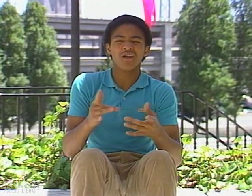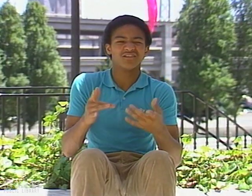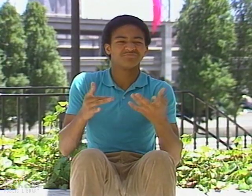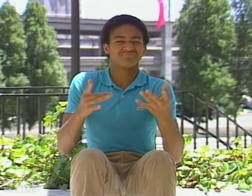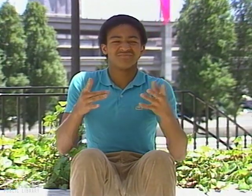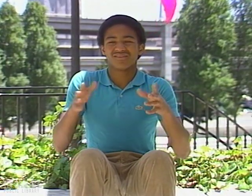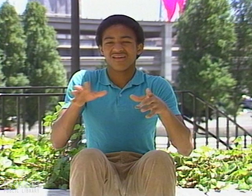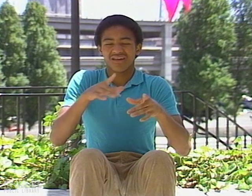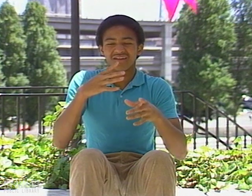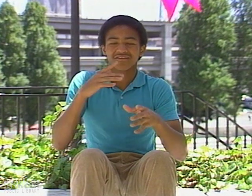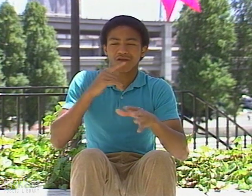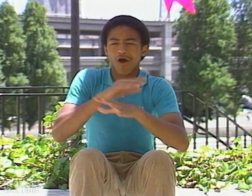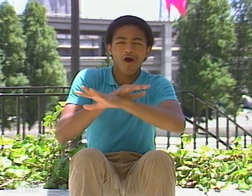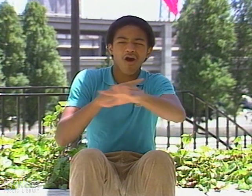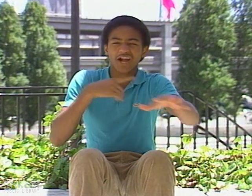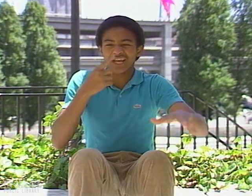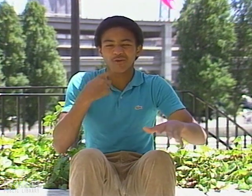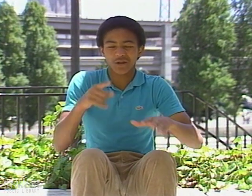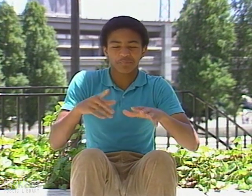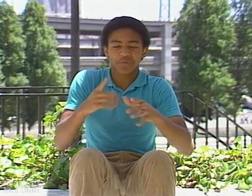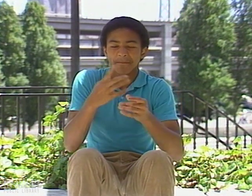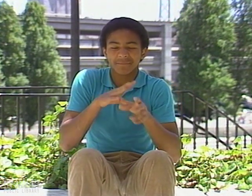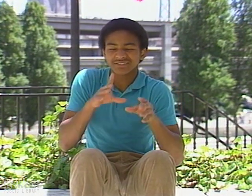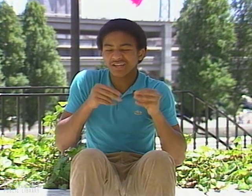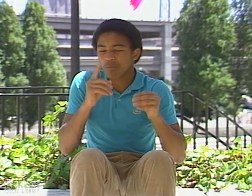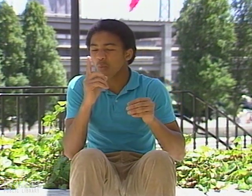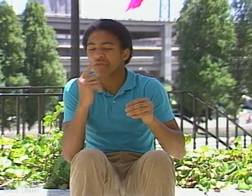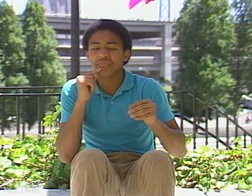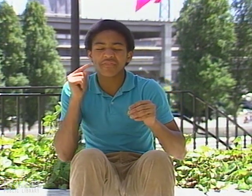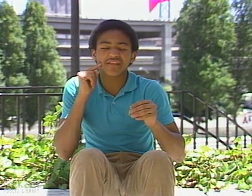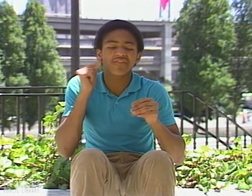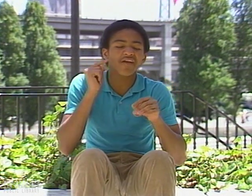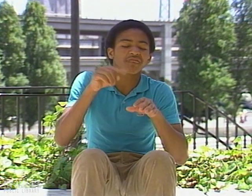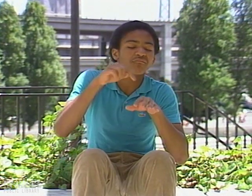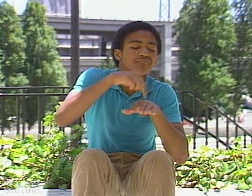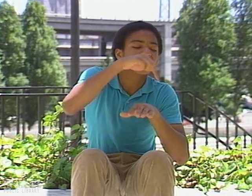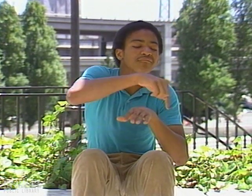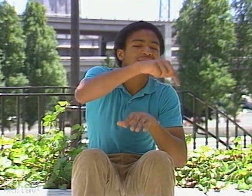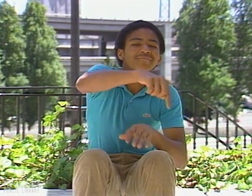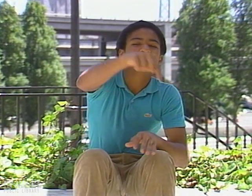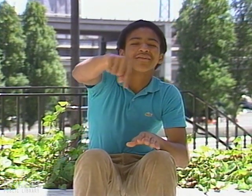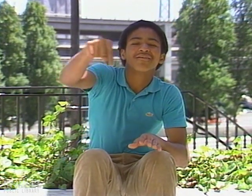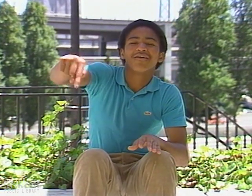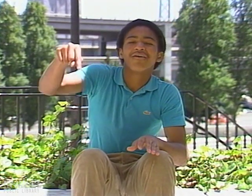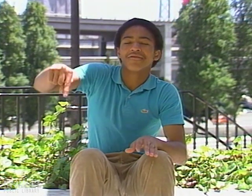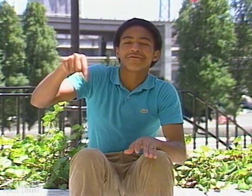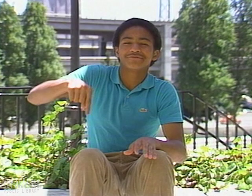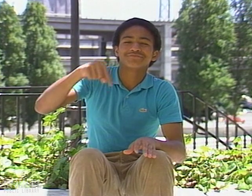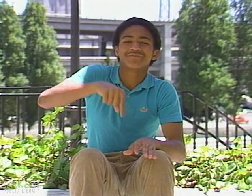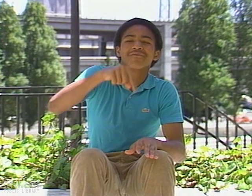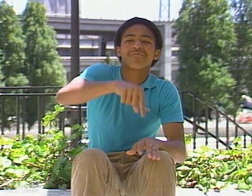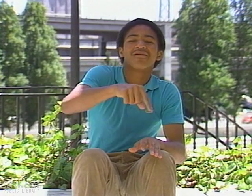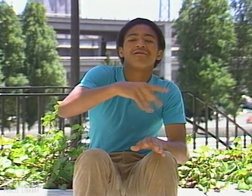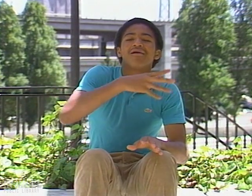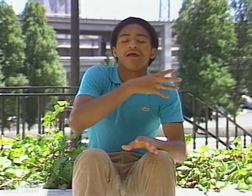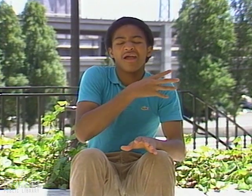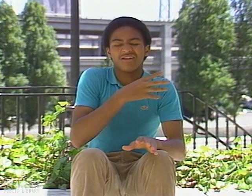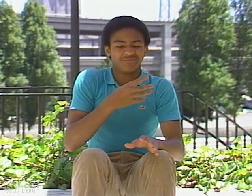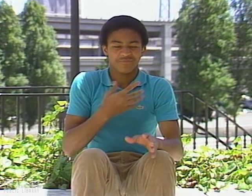What I don't like is there are all these hearing people and just a few deaf people around. What I want is a whole lot of deaf people all